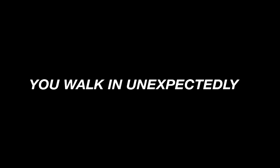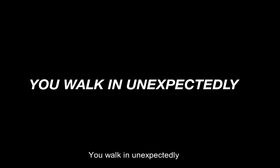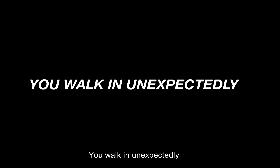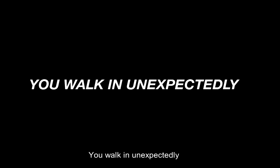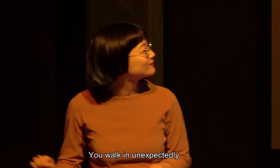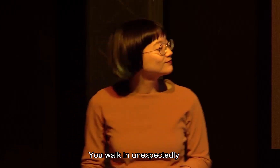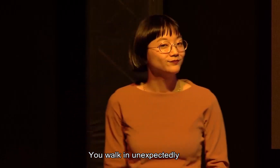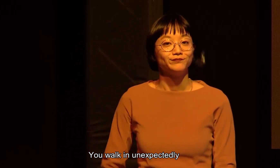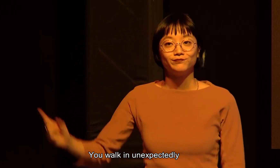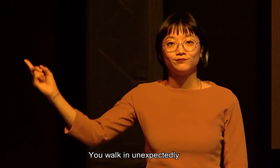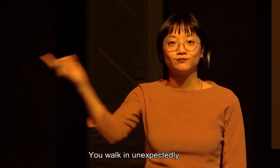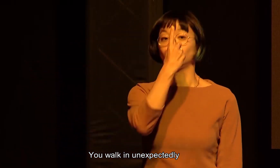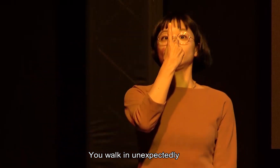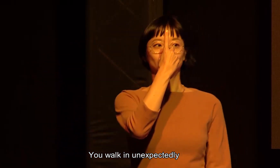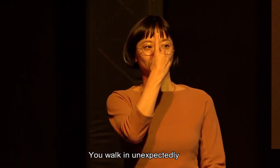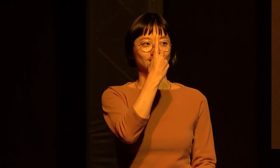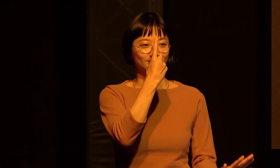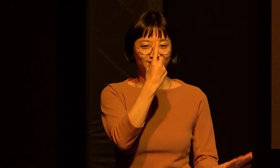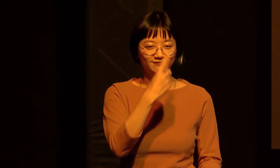You walk in unexpectedly.